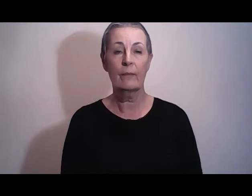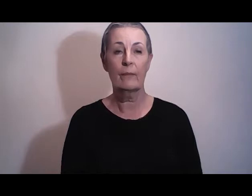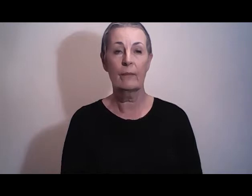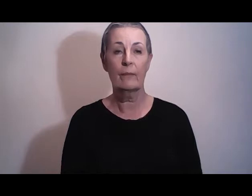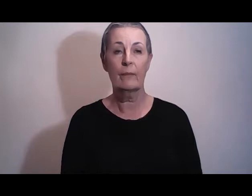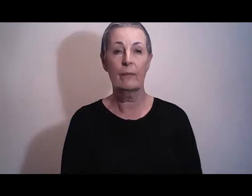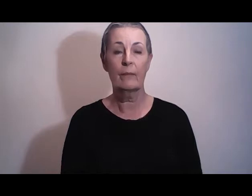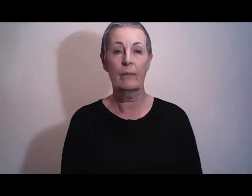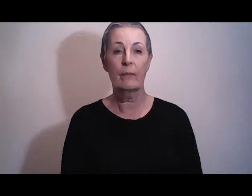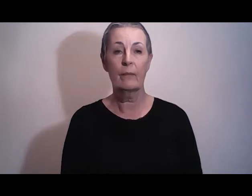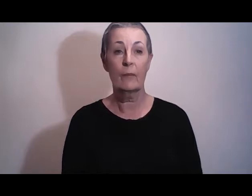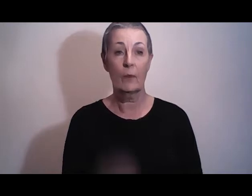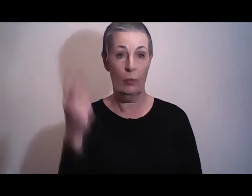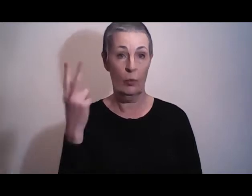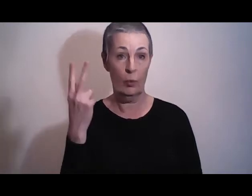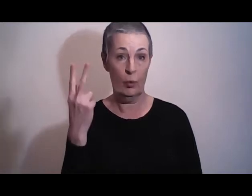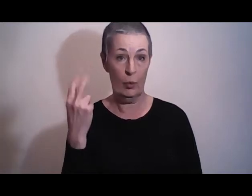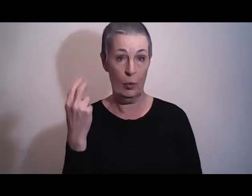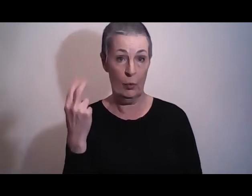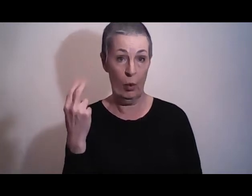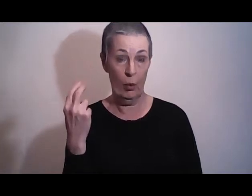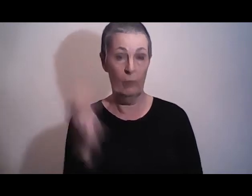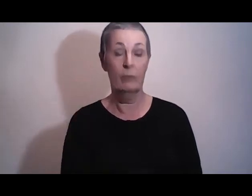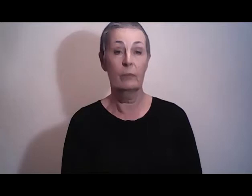I'll do 2 more.